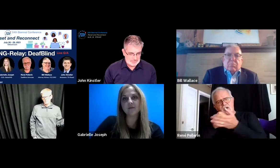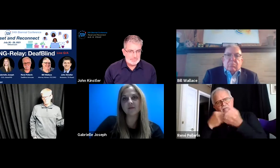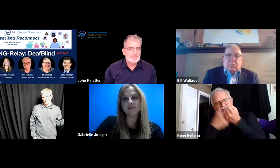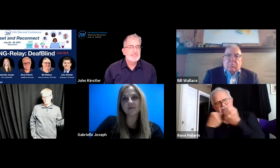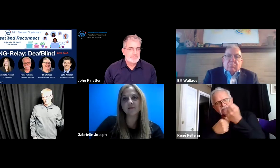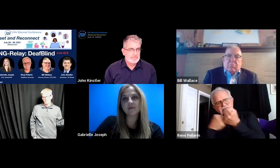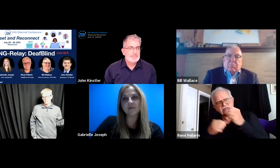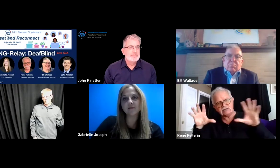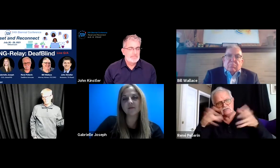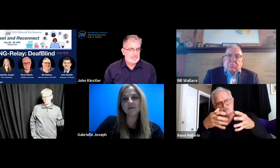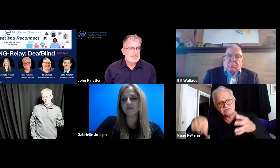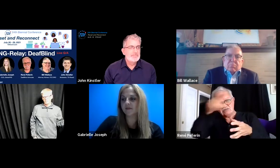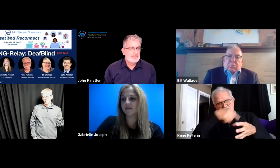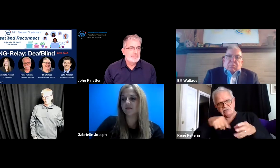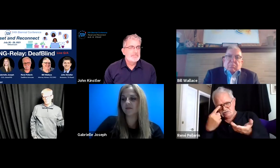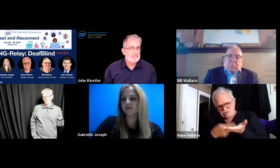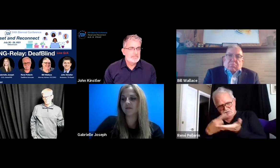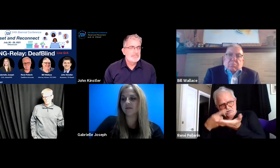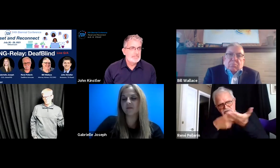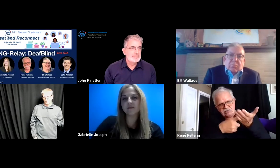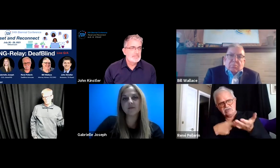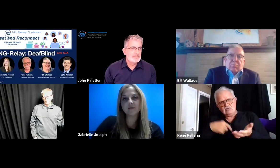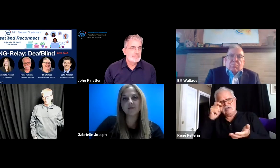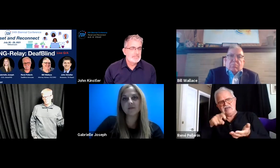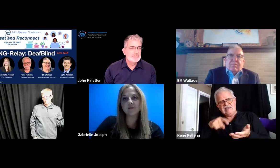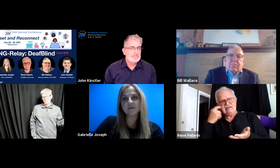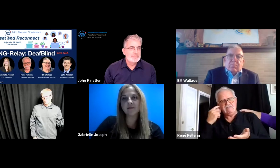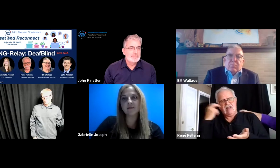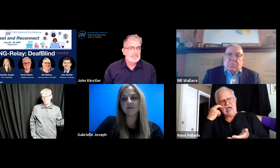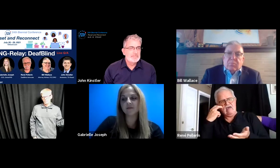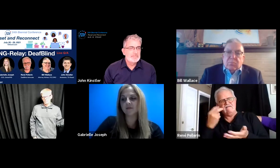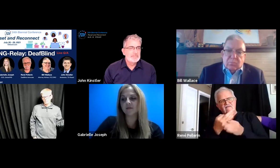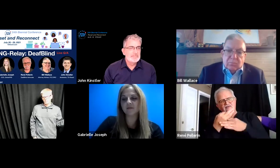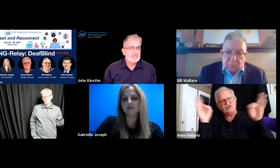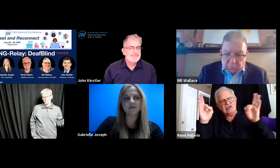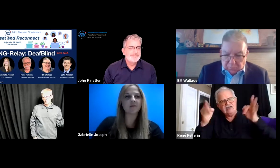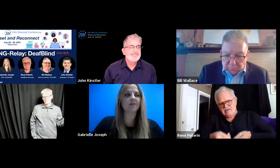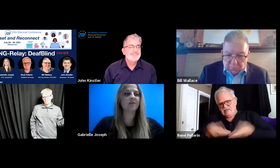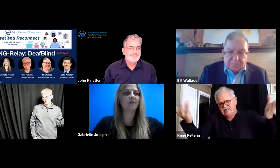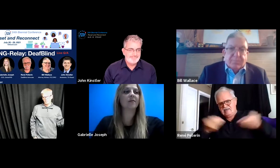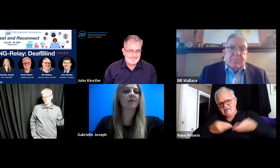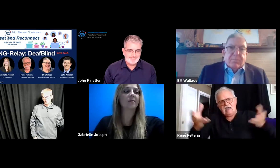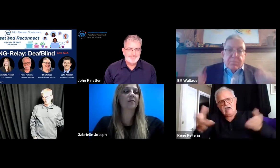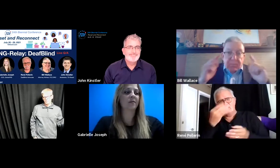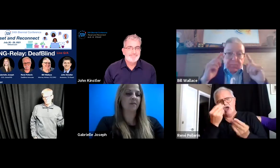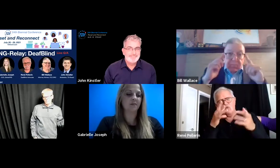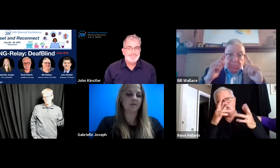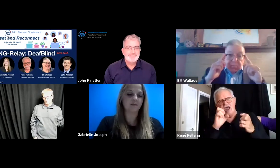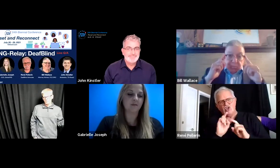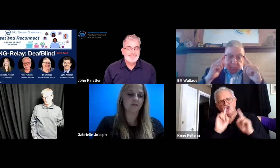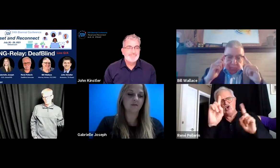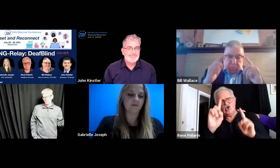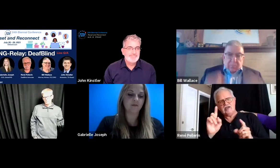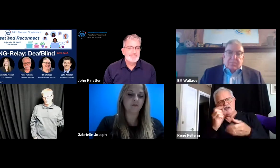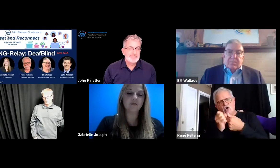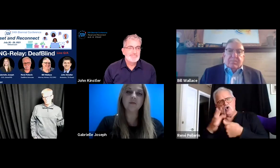the coordination network, we were advocating, and all of us were together in a group discussing all the issues. We needed deaf-blind